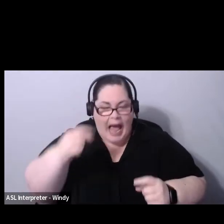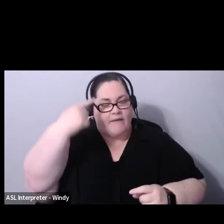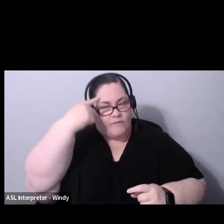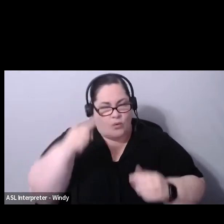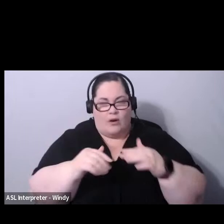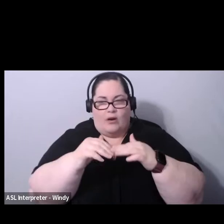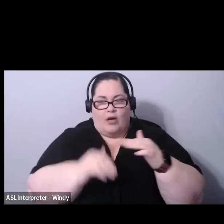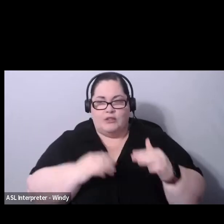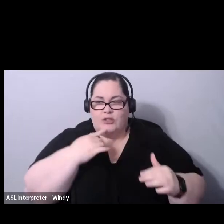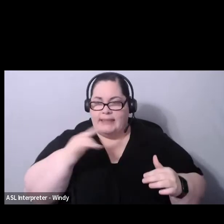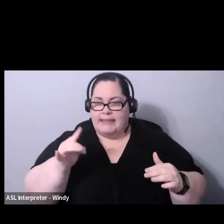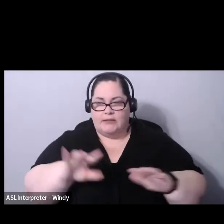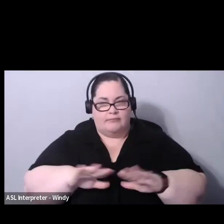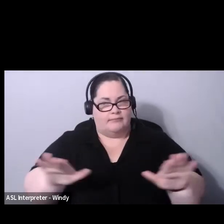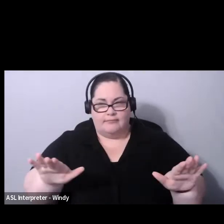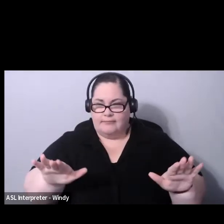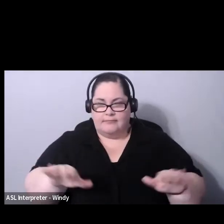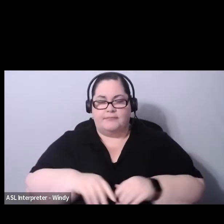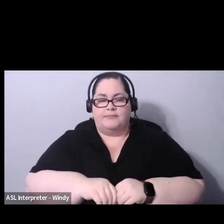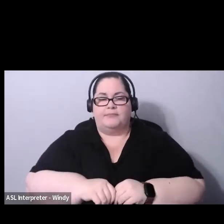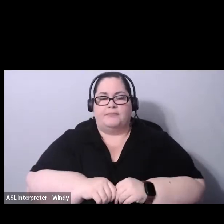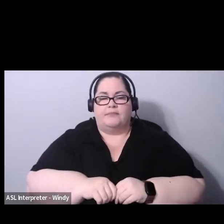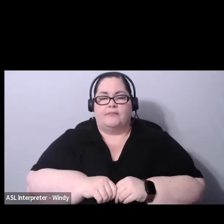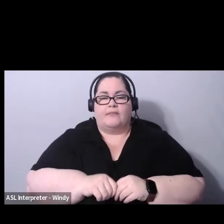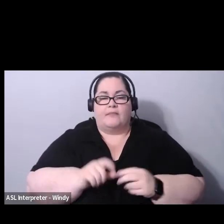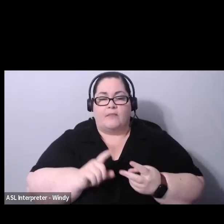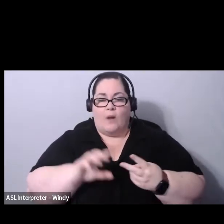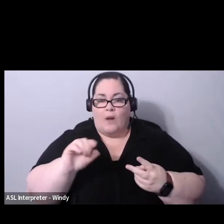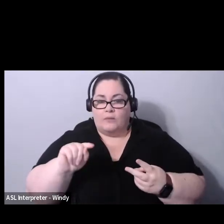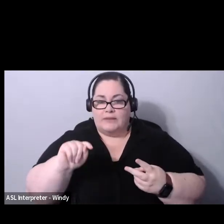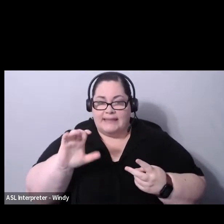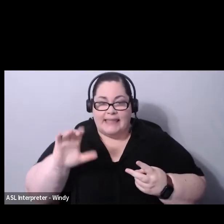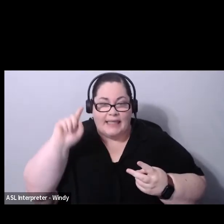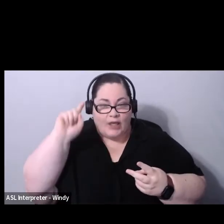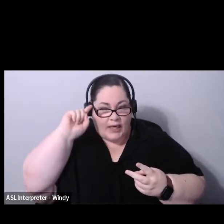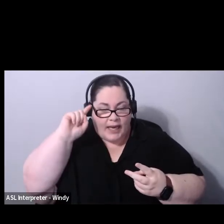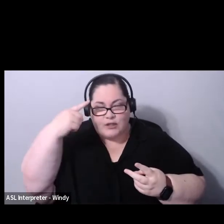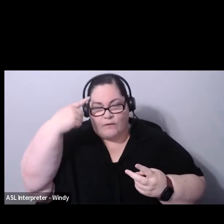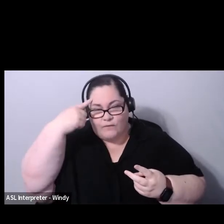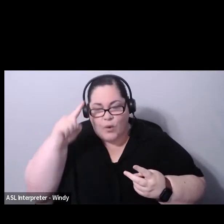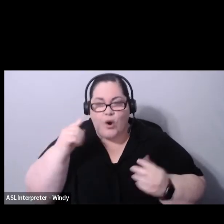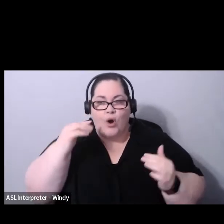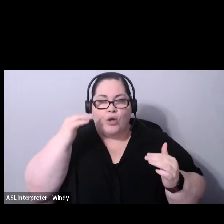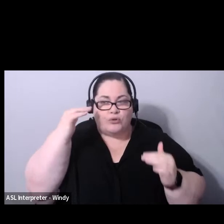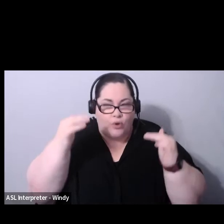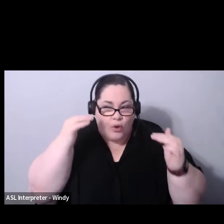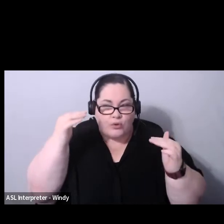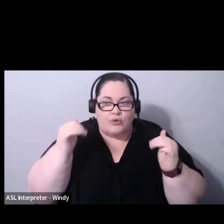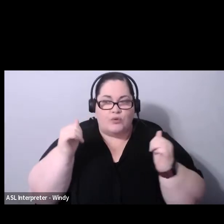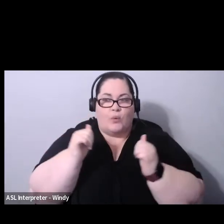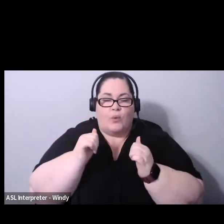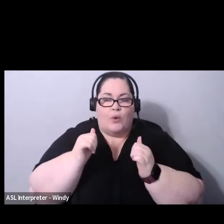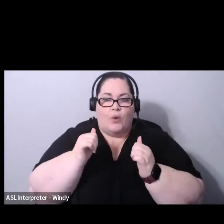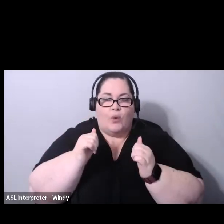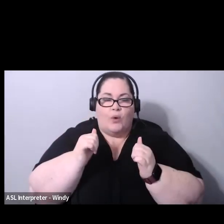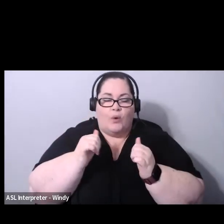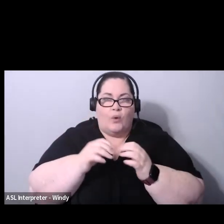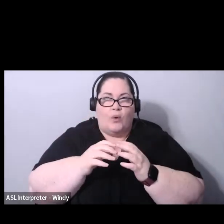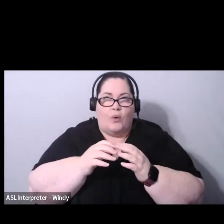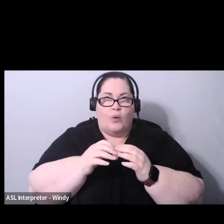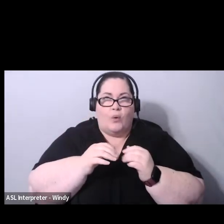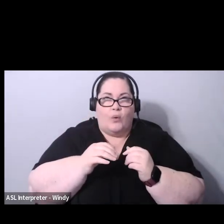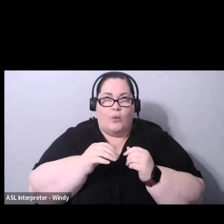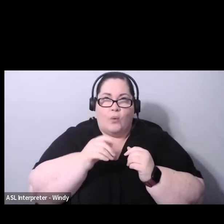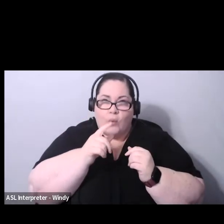18, and that these over-the-counter hearing aids are for adults who have perceived mild